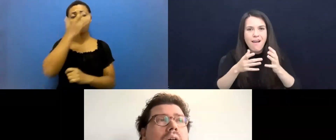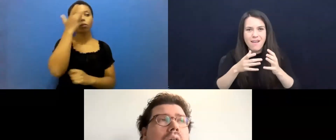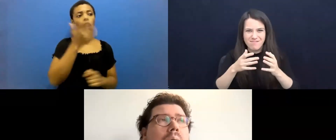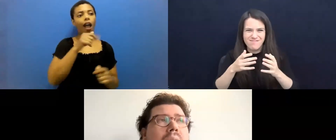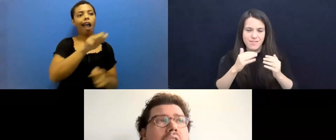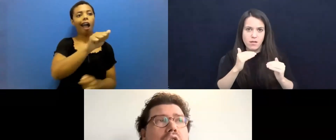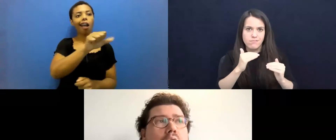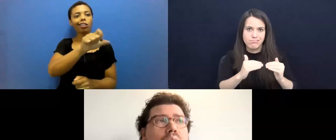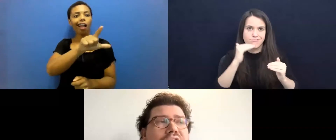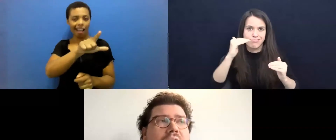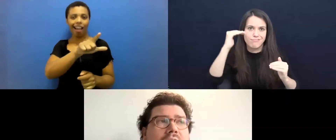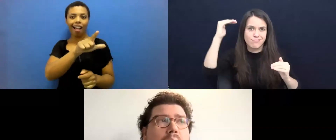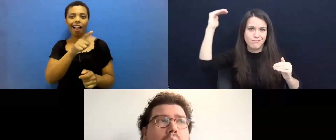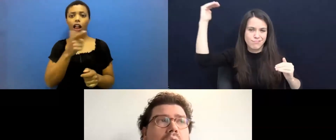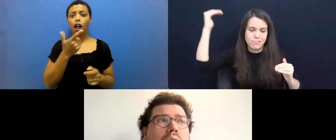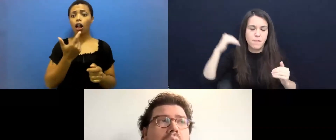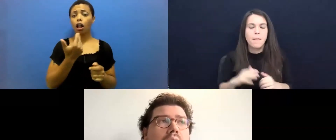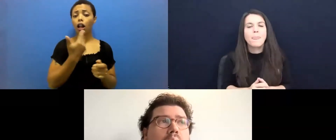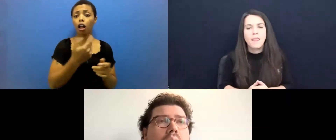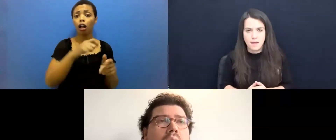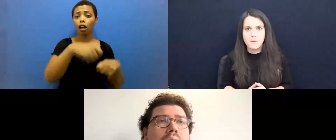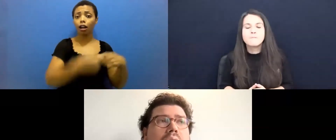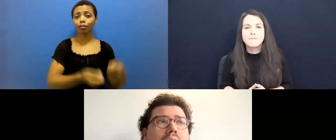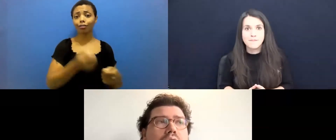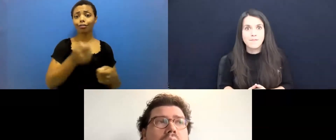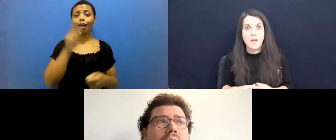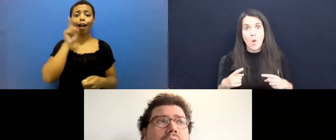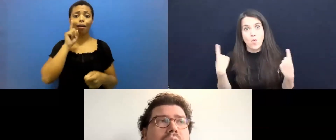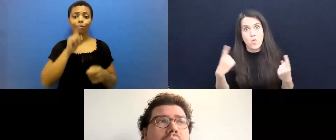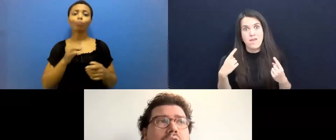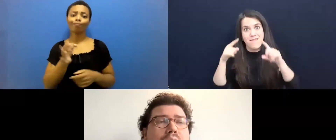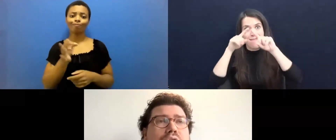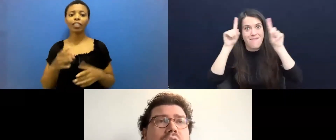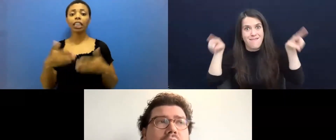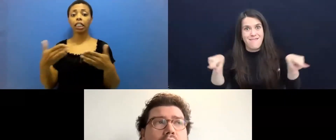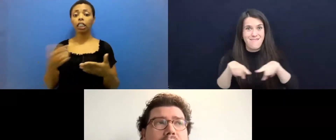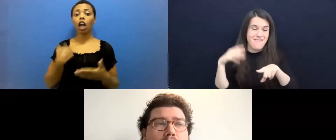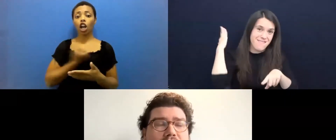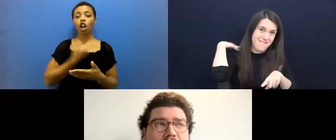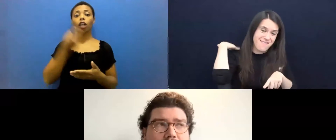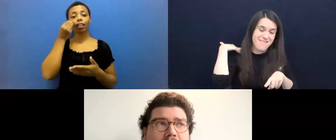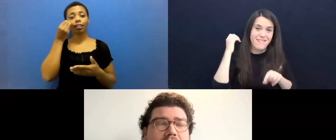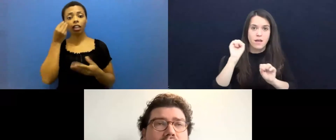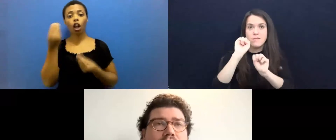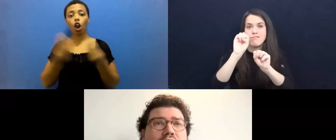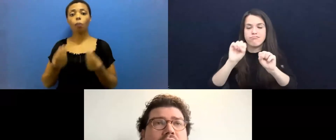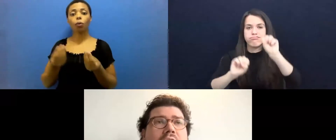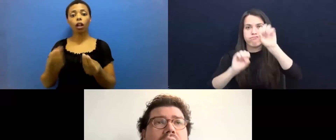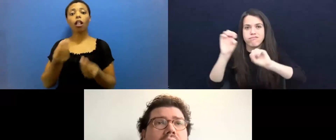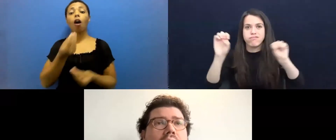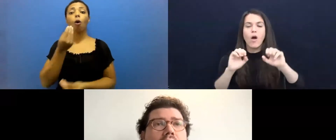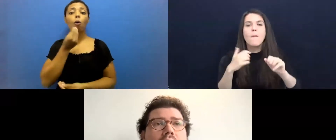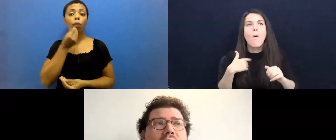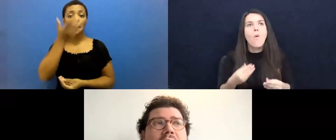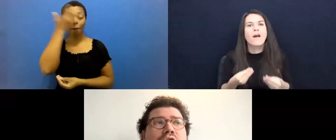our main goal with the tactile board was to give this opportunity for people with deafblindness to